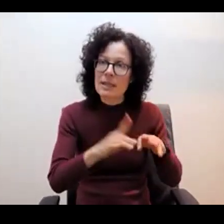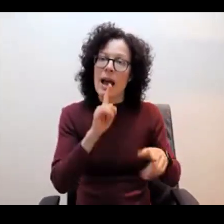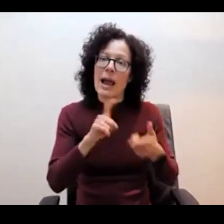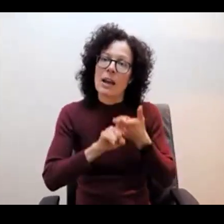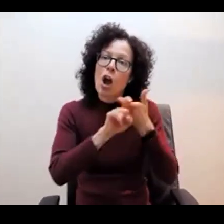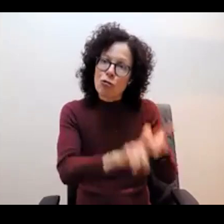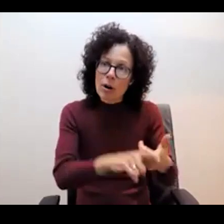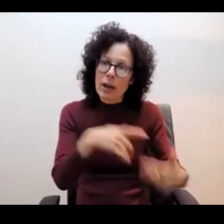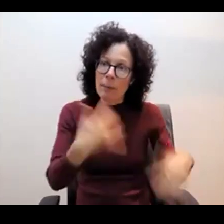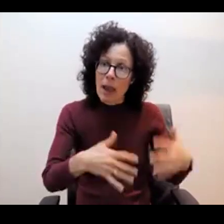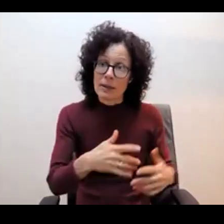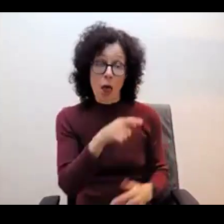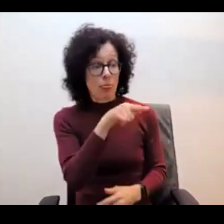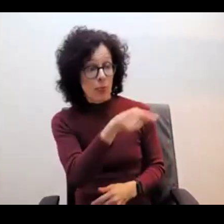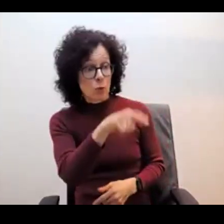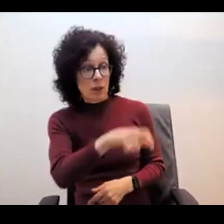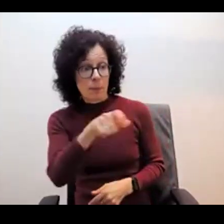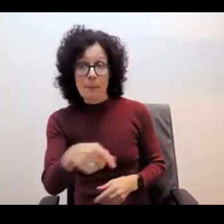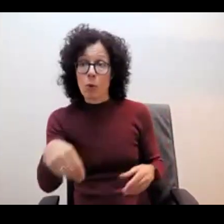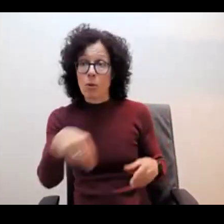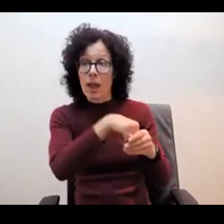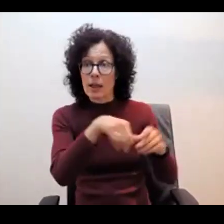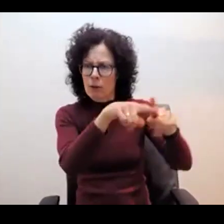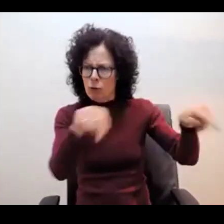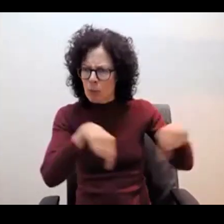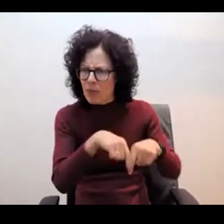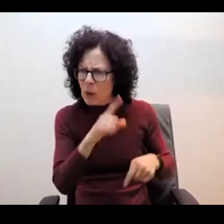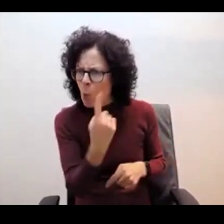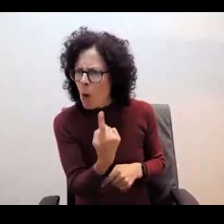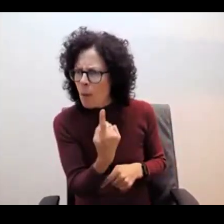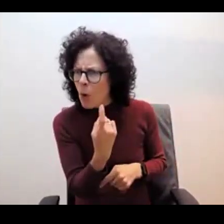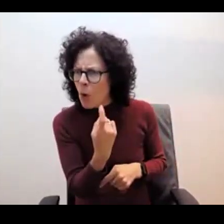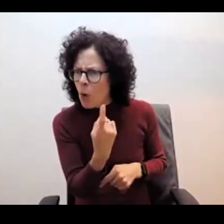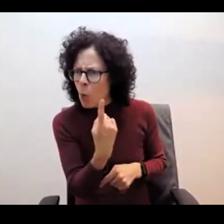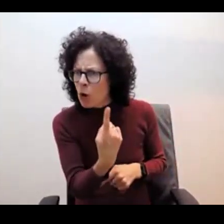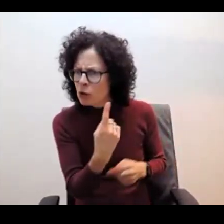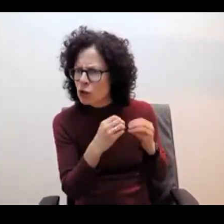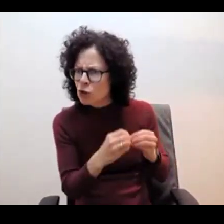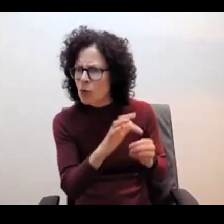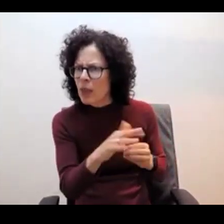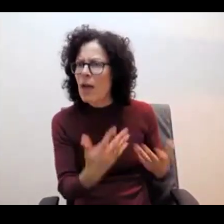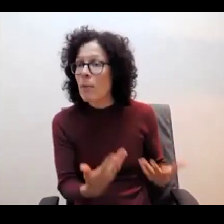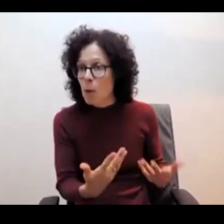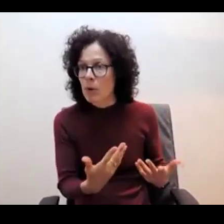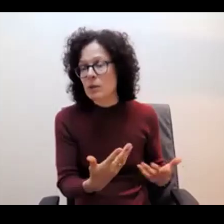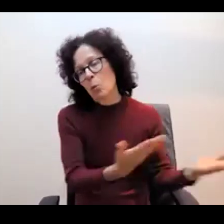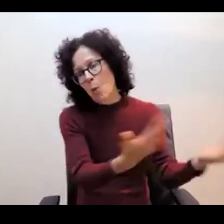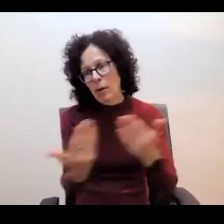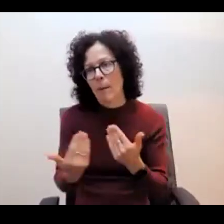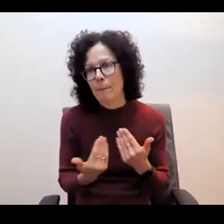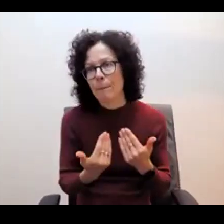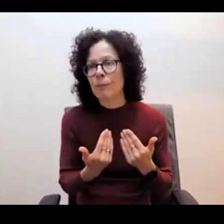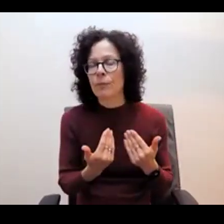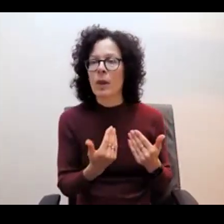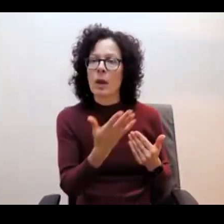the room with, well, I think there's only one other student now, but yes, so welcome. And welcome